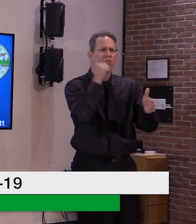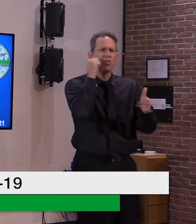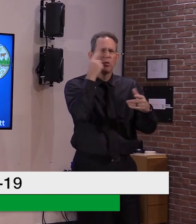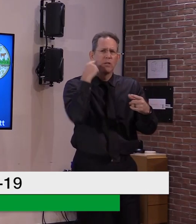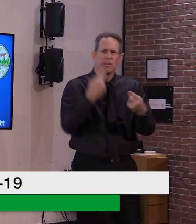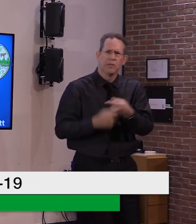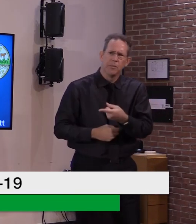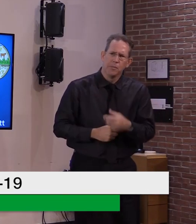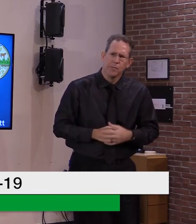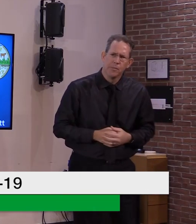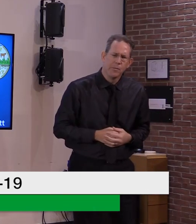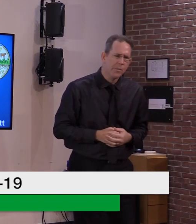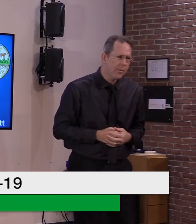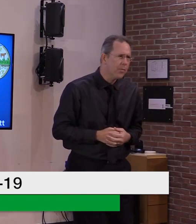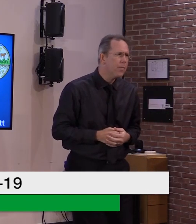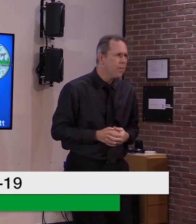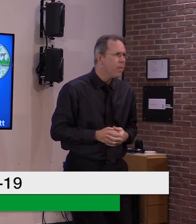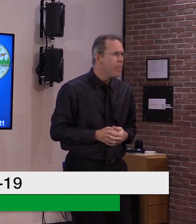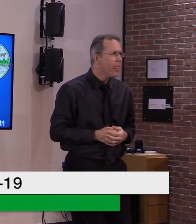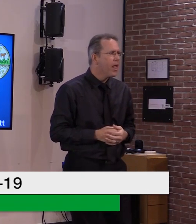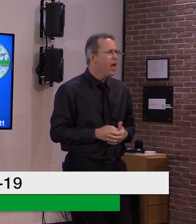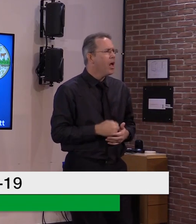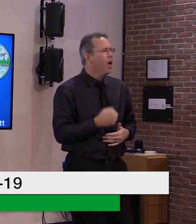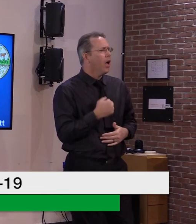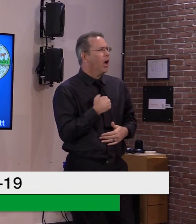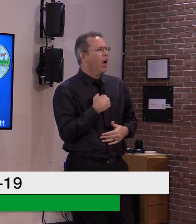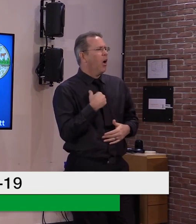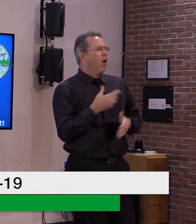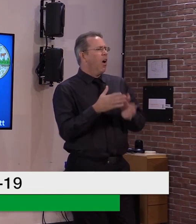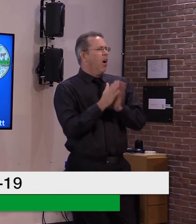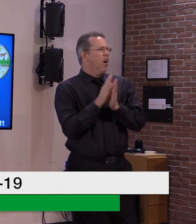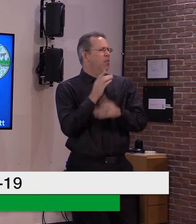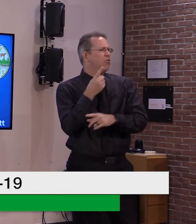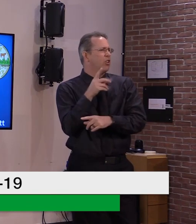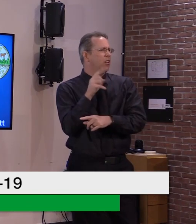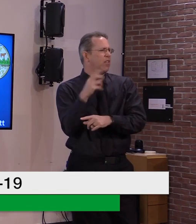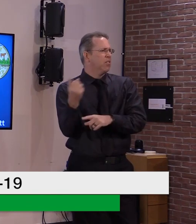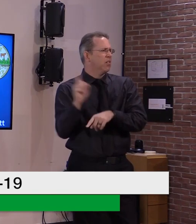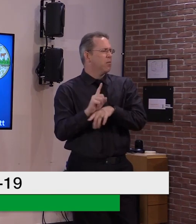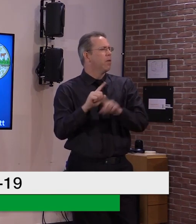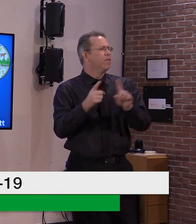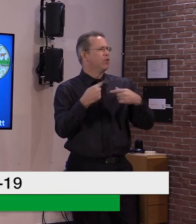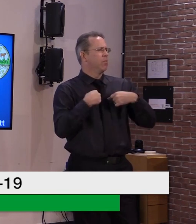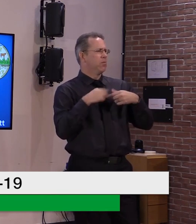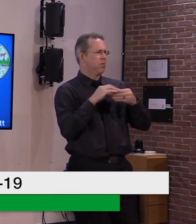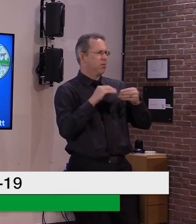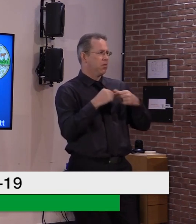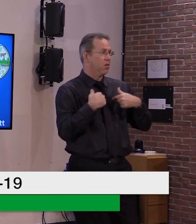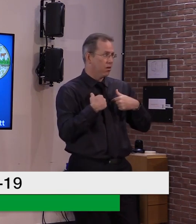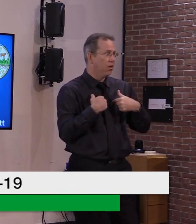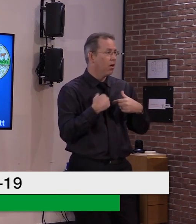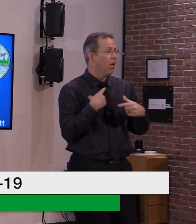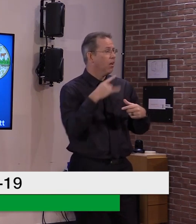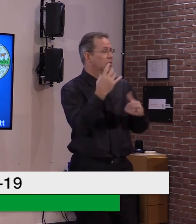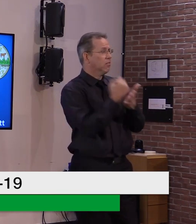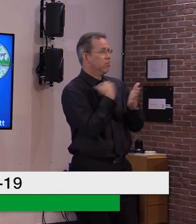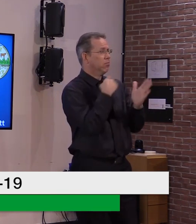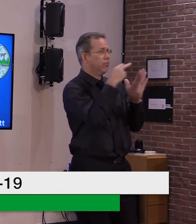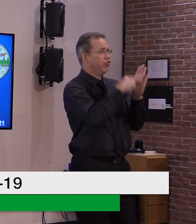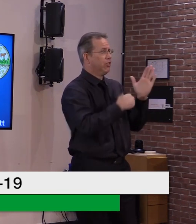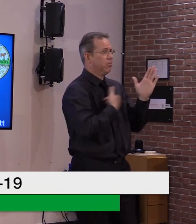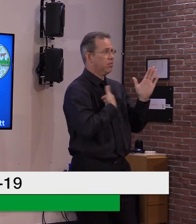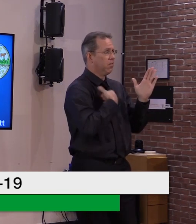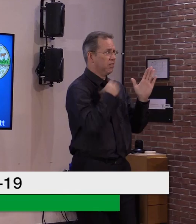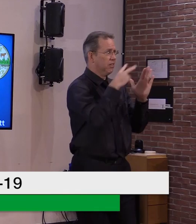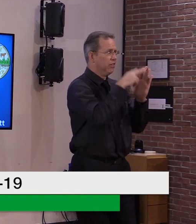levine but from my perspective i did read the article uh i think in some respects it was unfair because